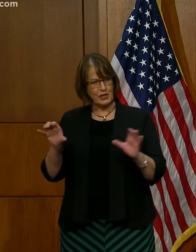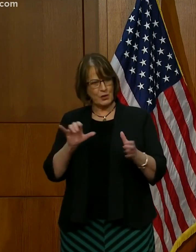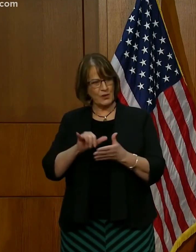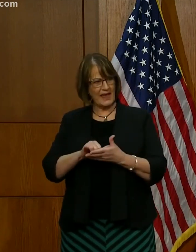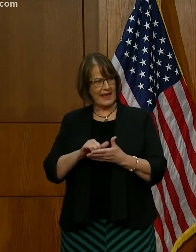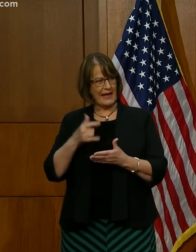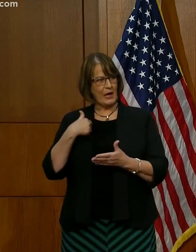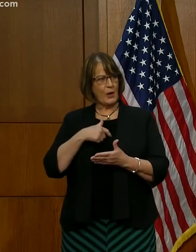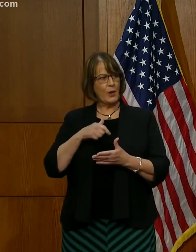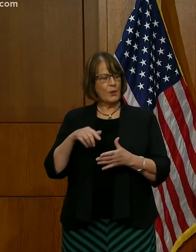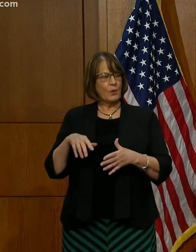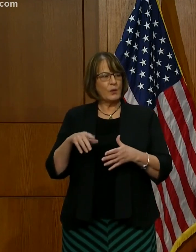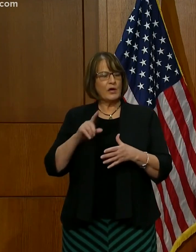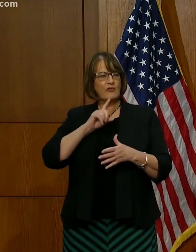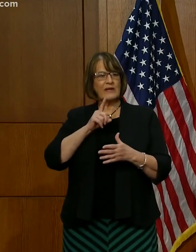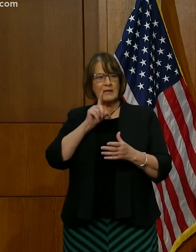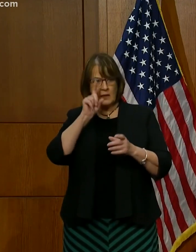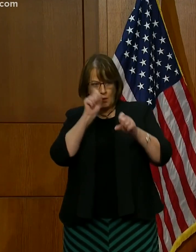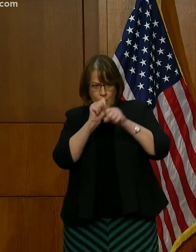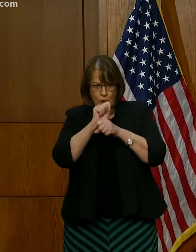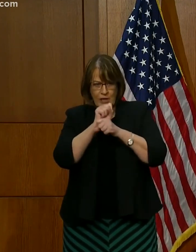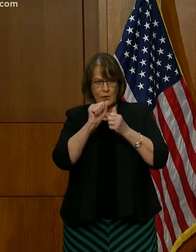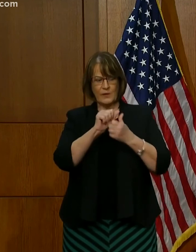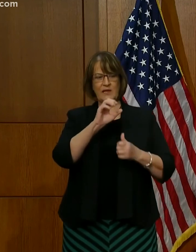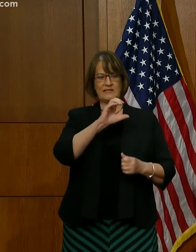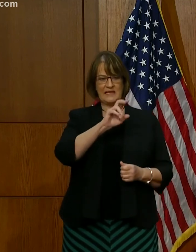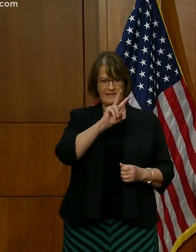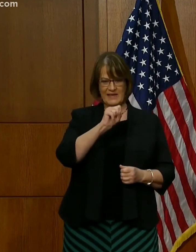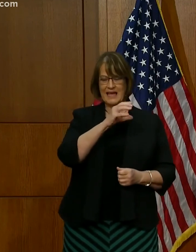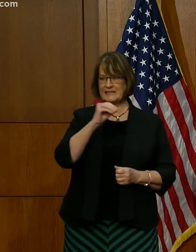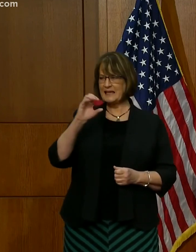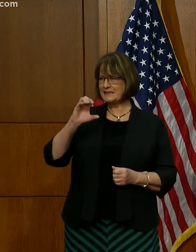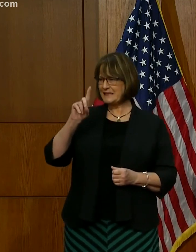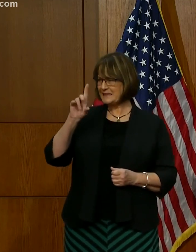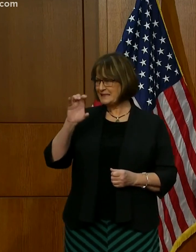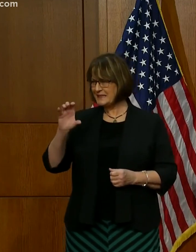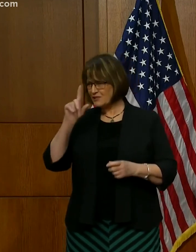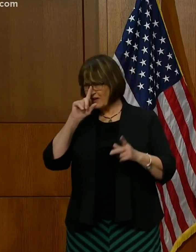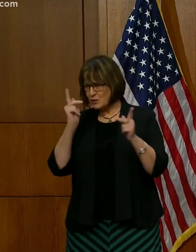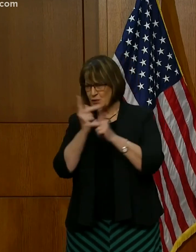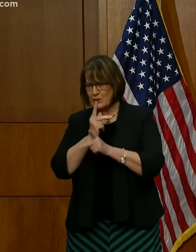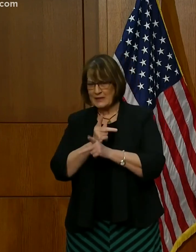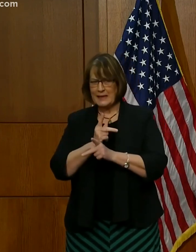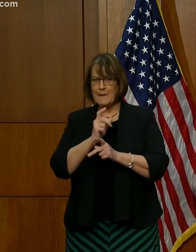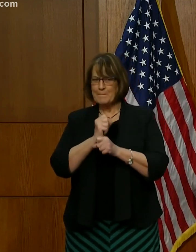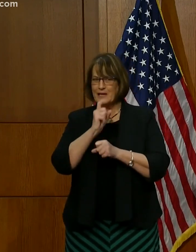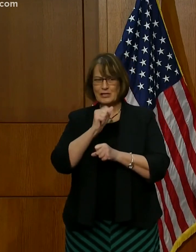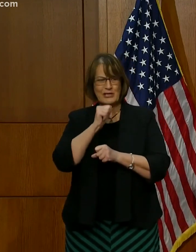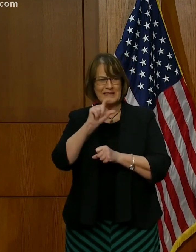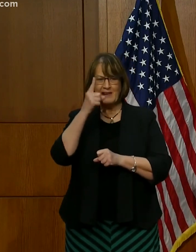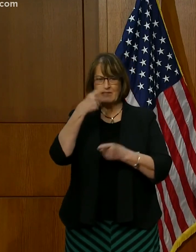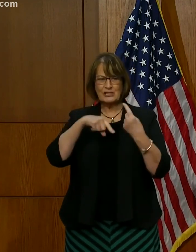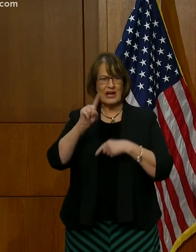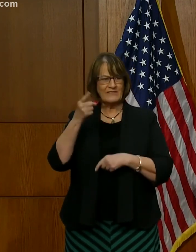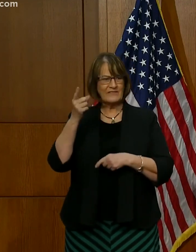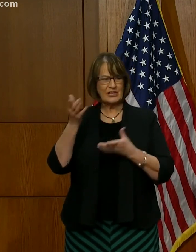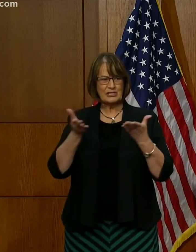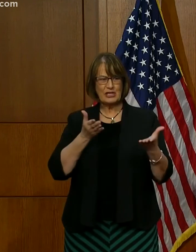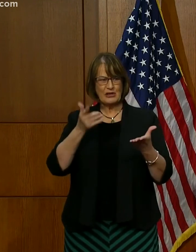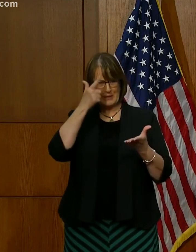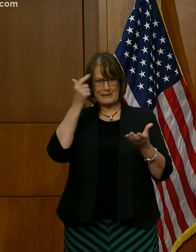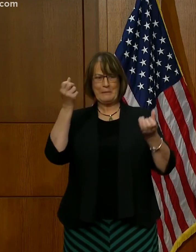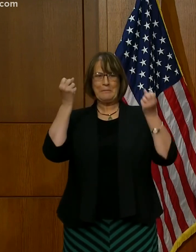really taking steps with both CVS and the CDC to try to ensure that that's not the case, because there are thousands of people who have already